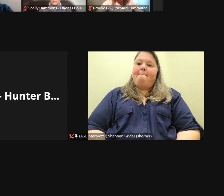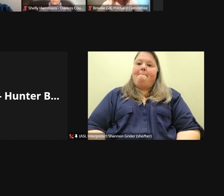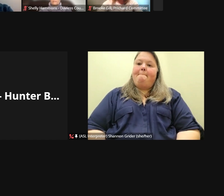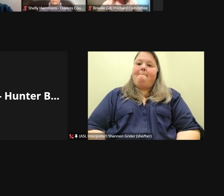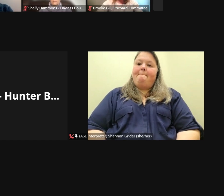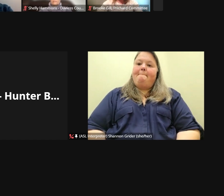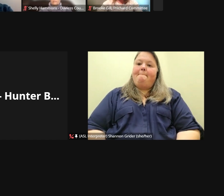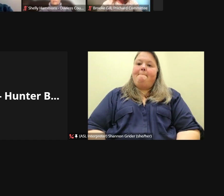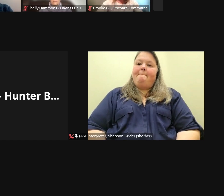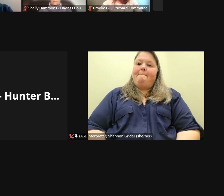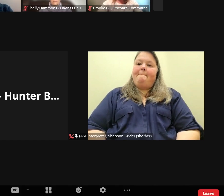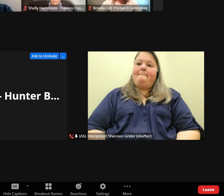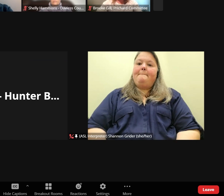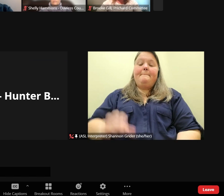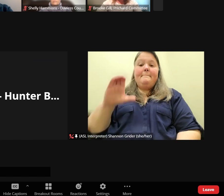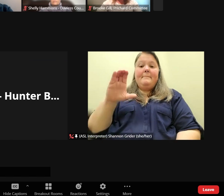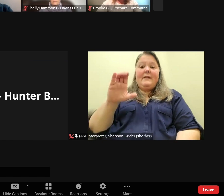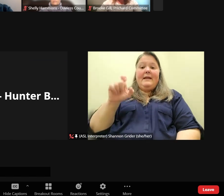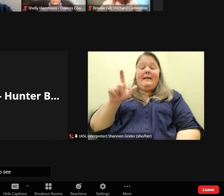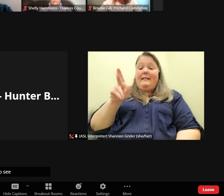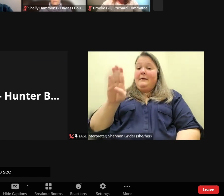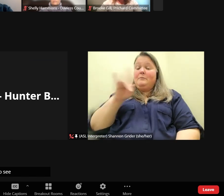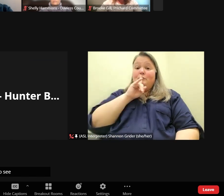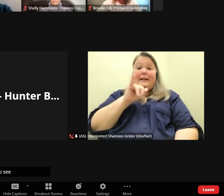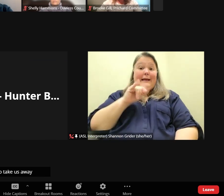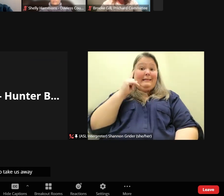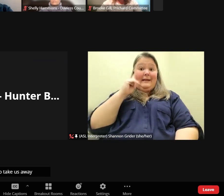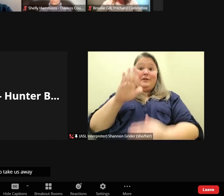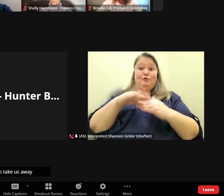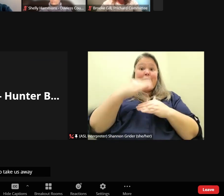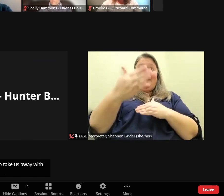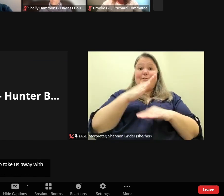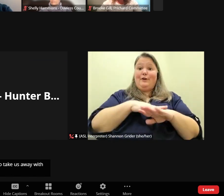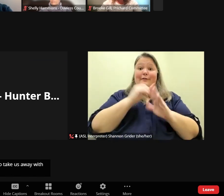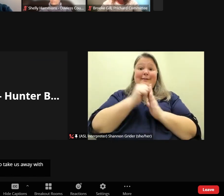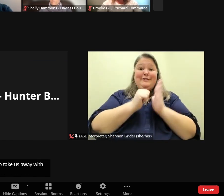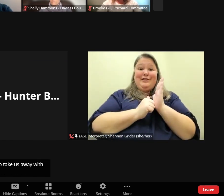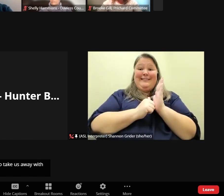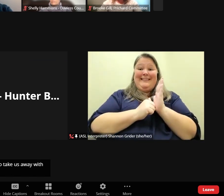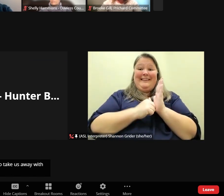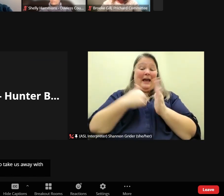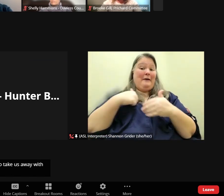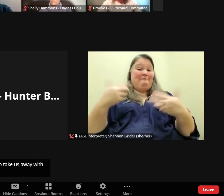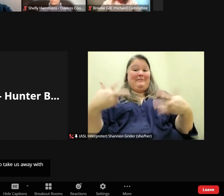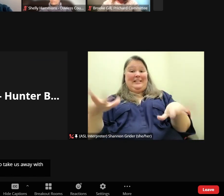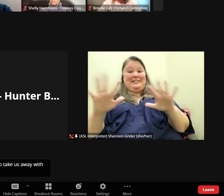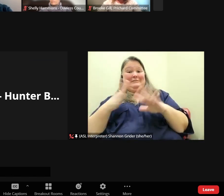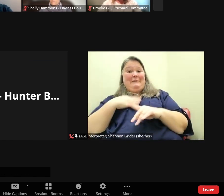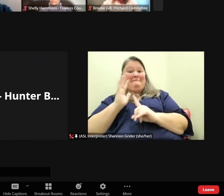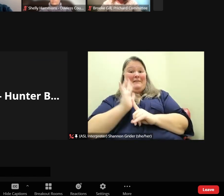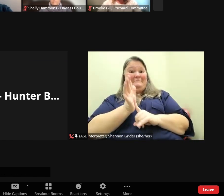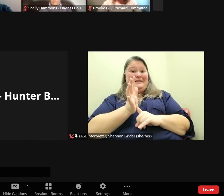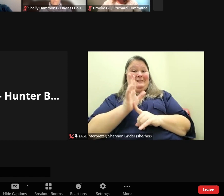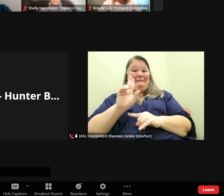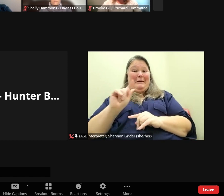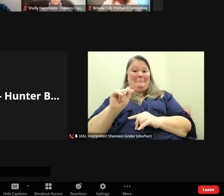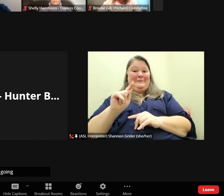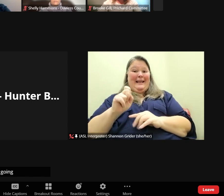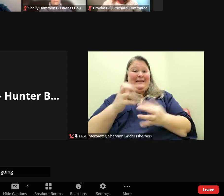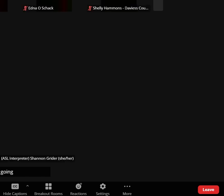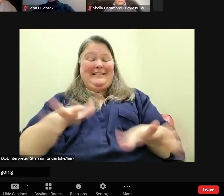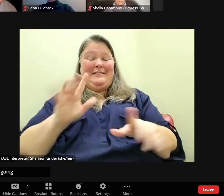Caleb, I think it's back to you to take us away with the next section. I am done. My quick update is complete.